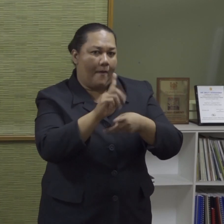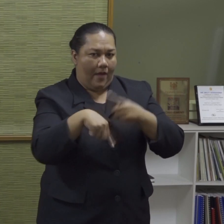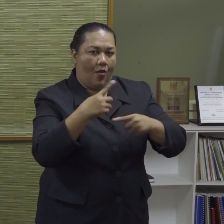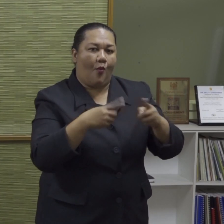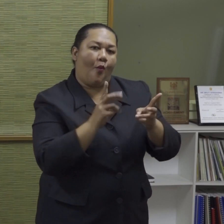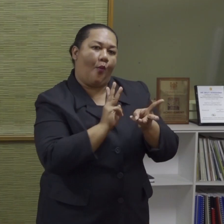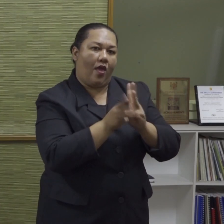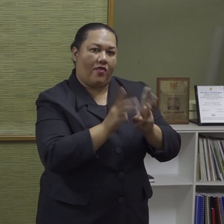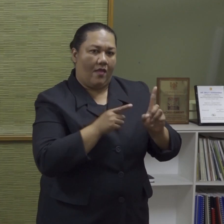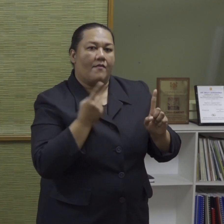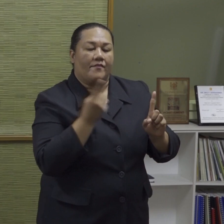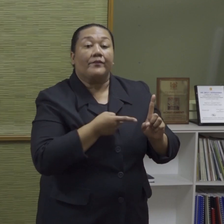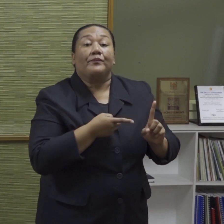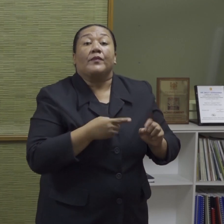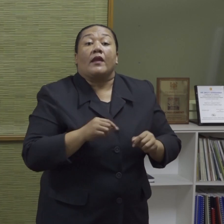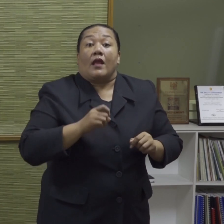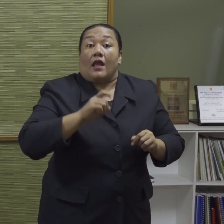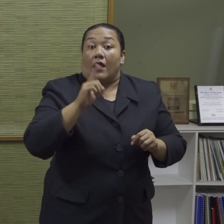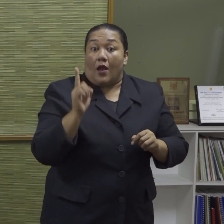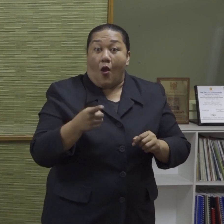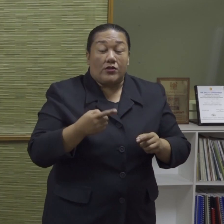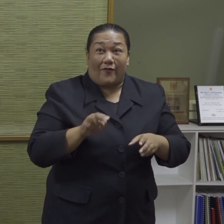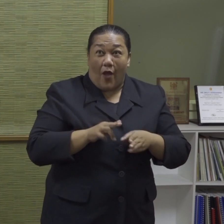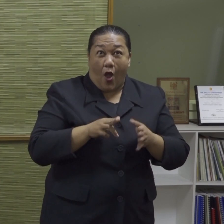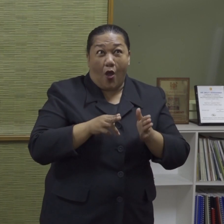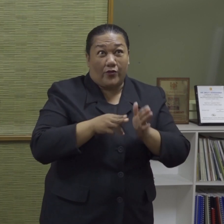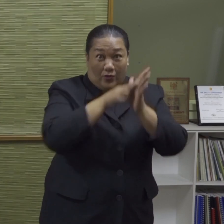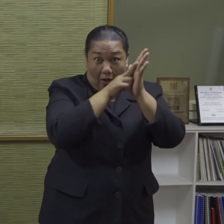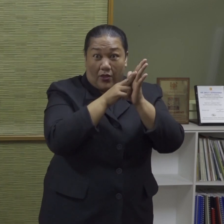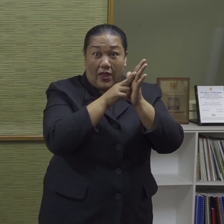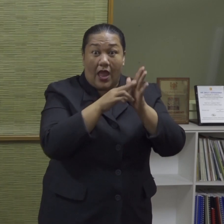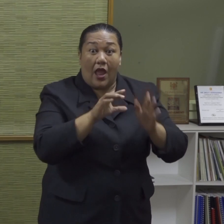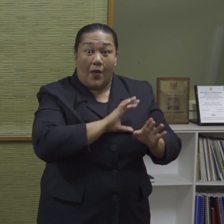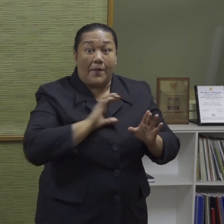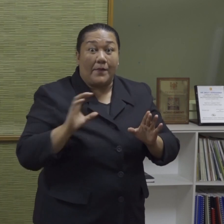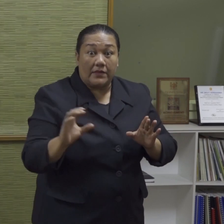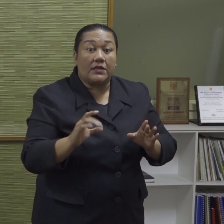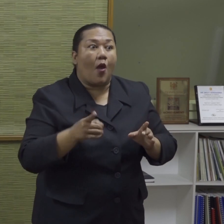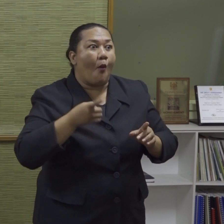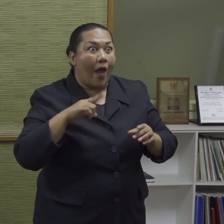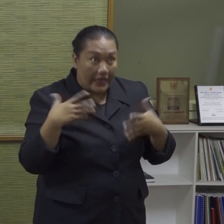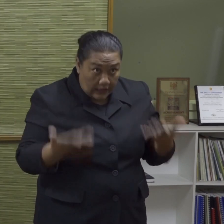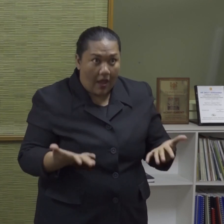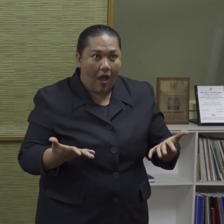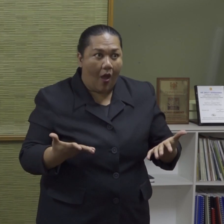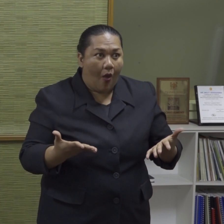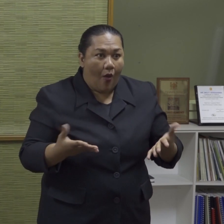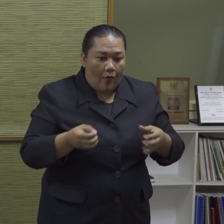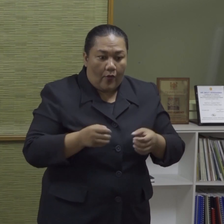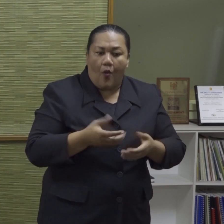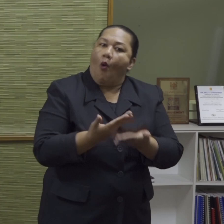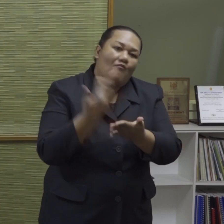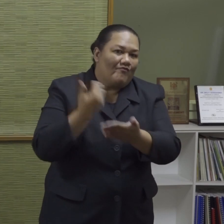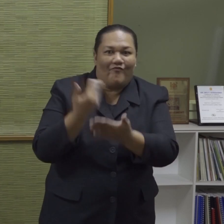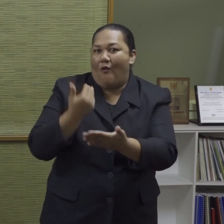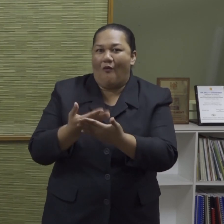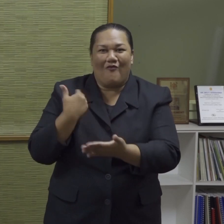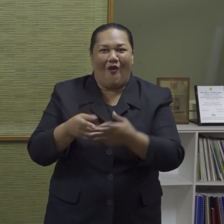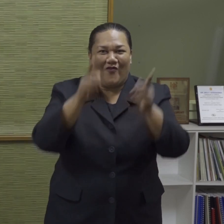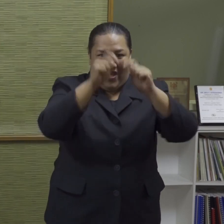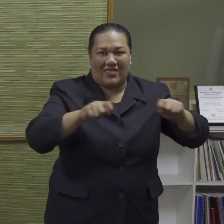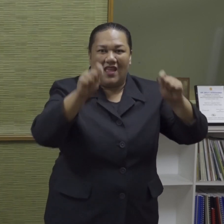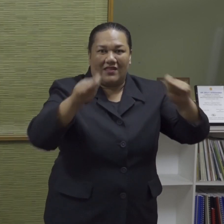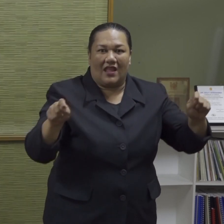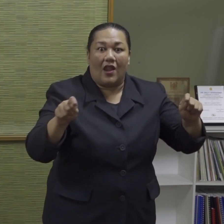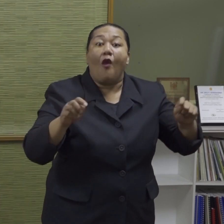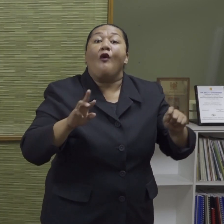measure, Commissioner Norton and his team from yesterday have been on the ground dismantling tents as a precaution